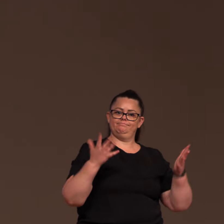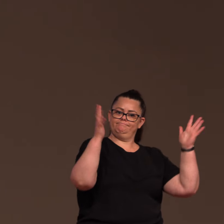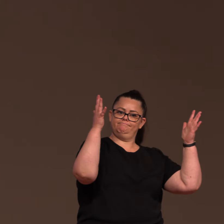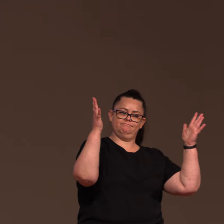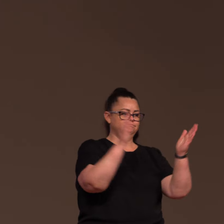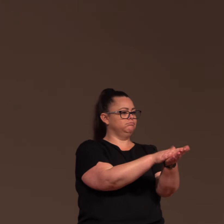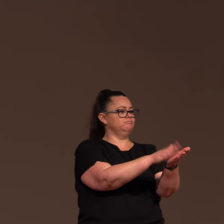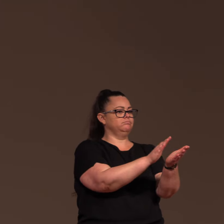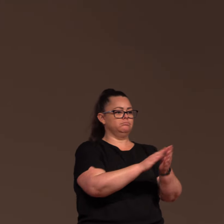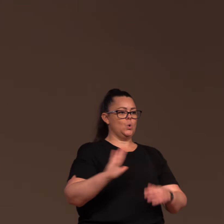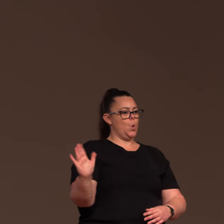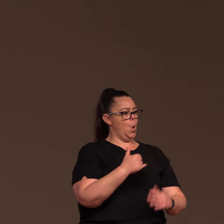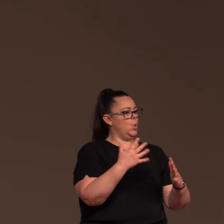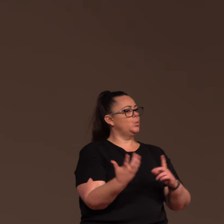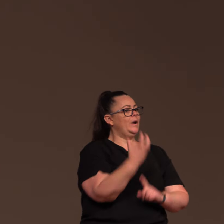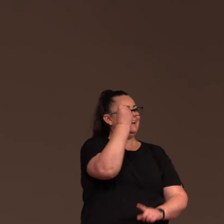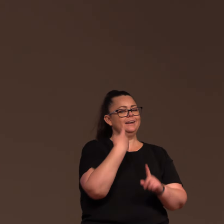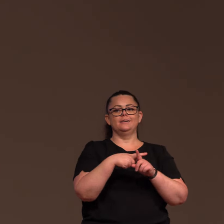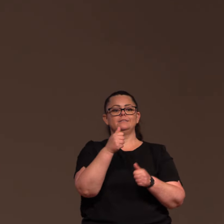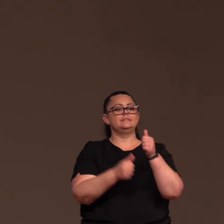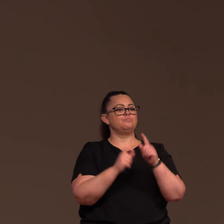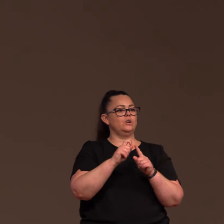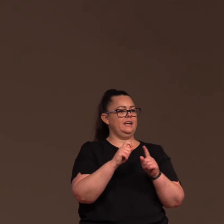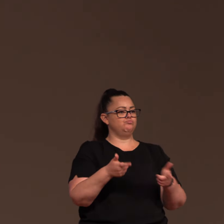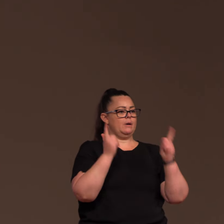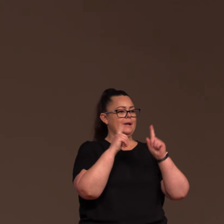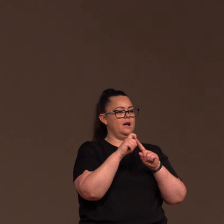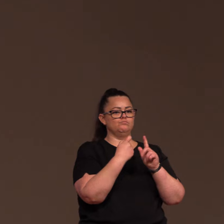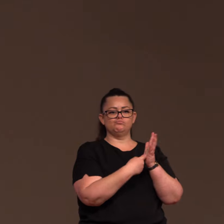and our Deputy Premier, Prue Carr. Thank you very much.